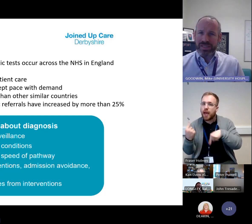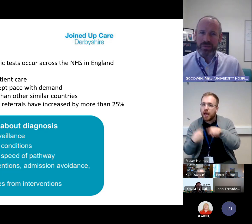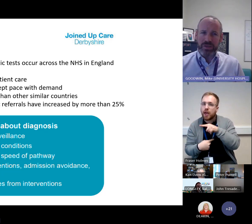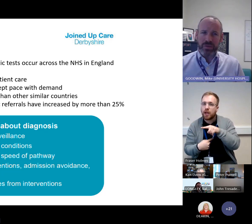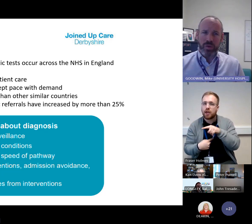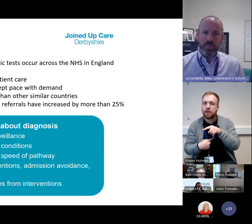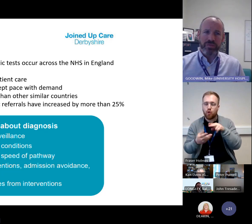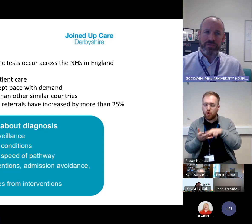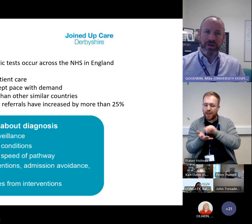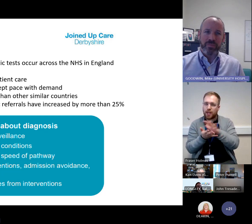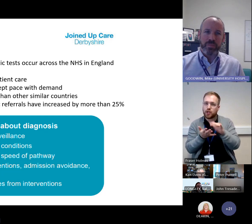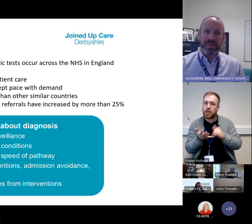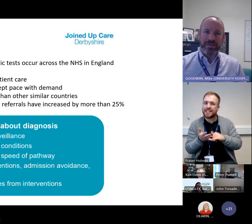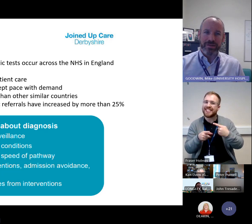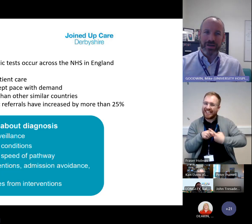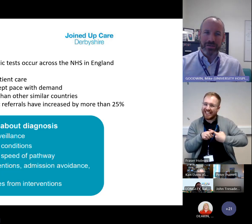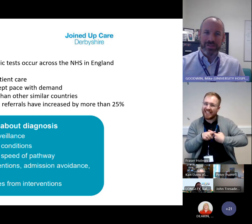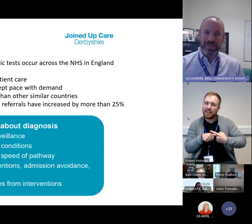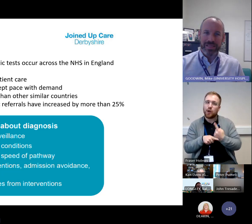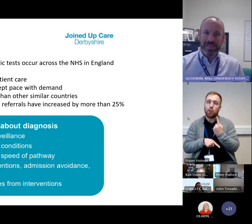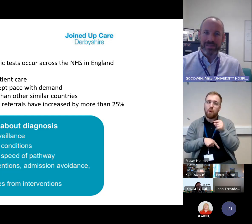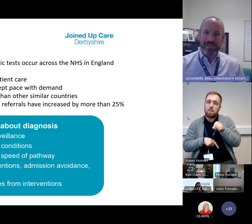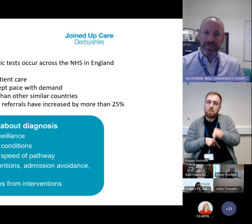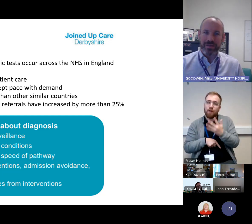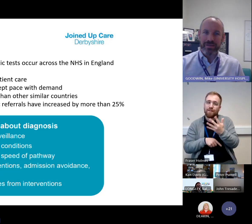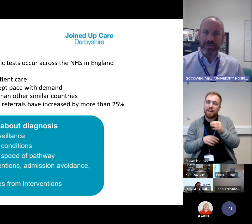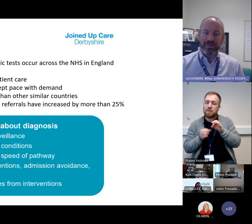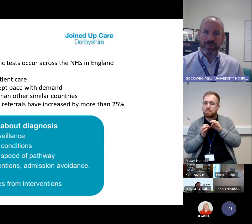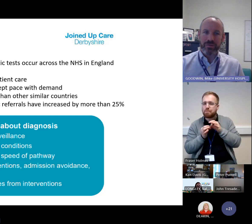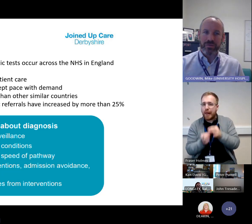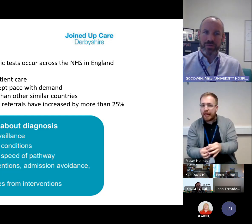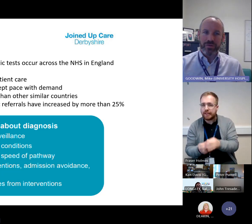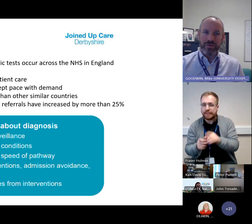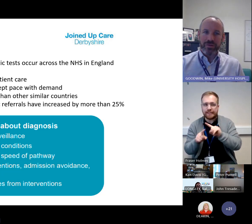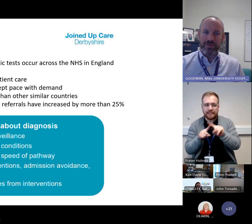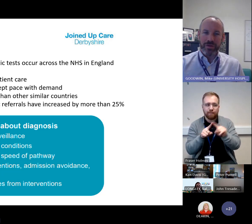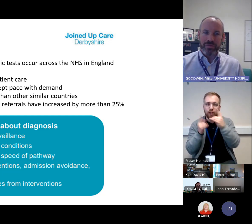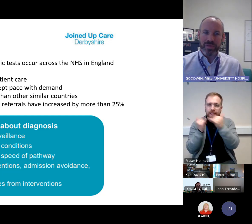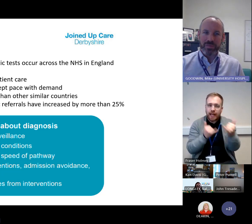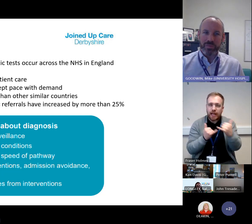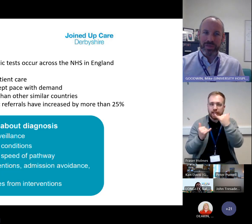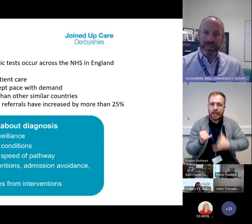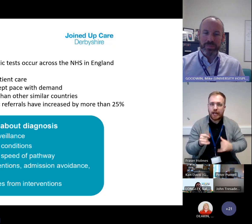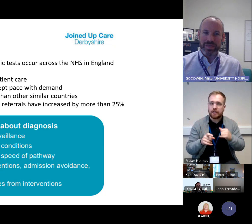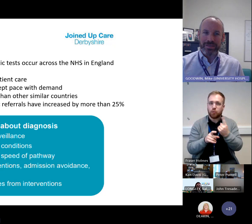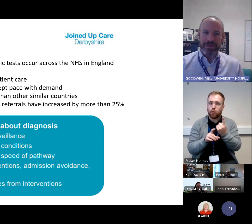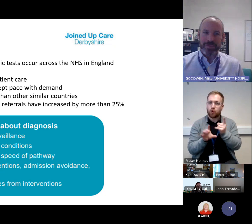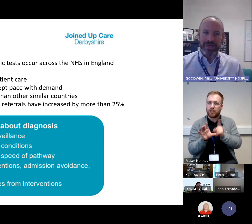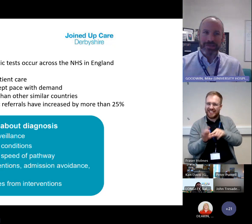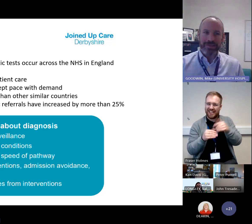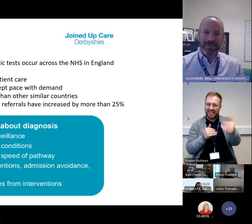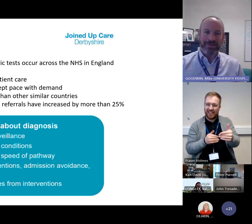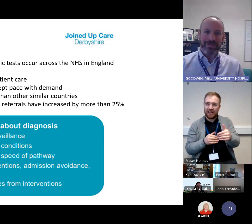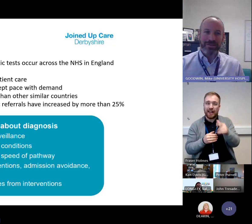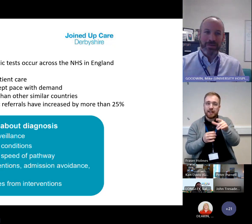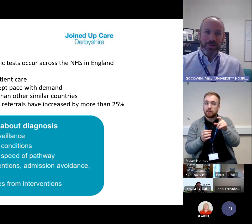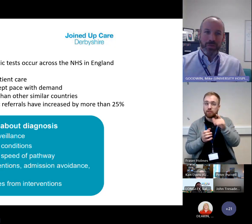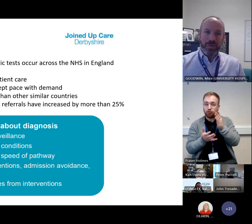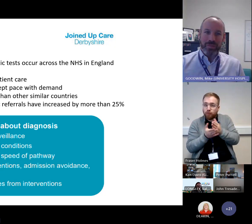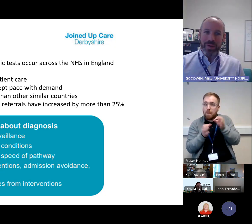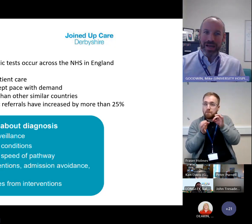the NHS England, we do 1.5 billion diagnostic tests a year. So just, that's not a misprint, it is billion, not million.